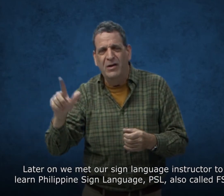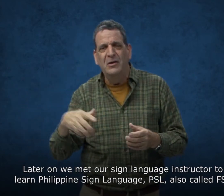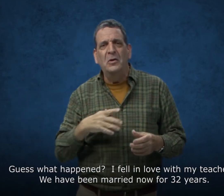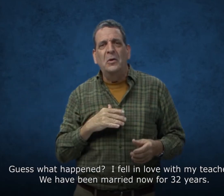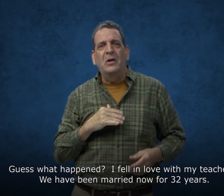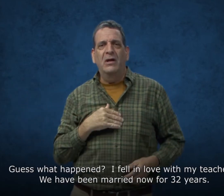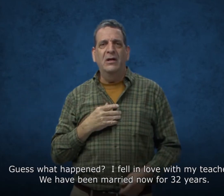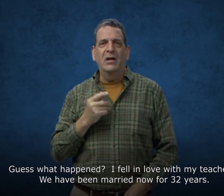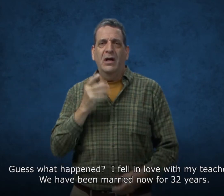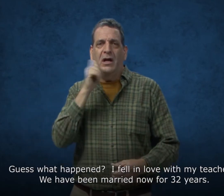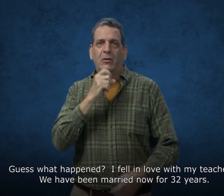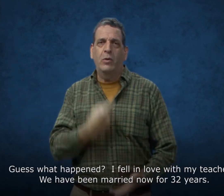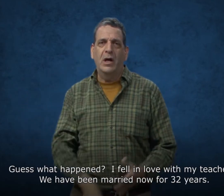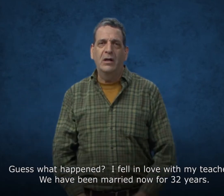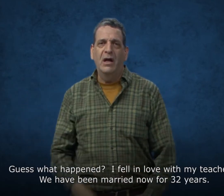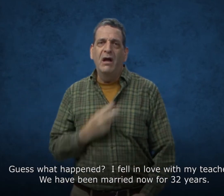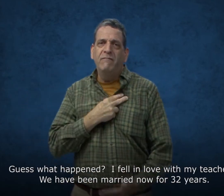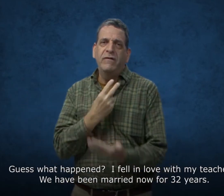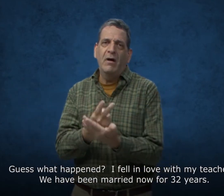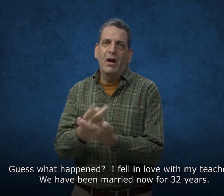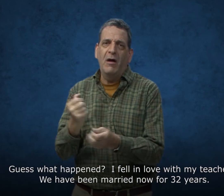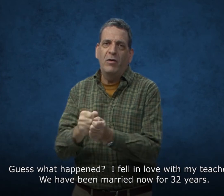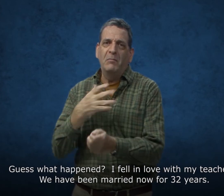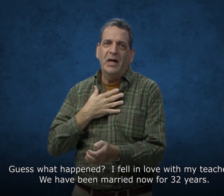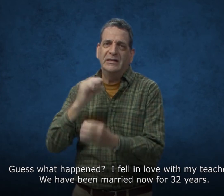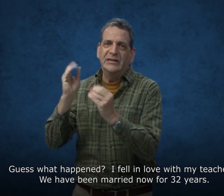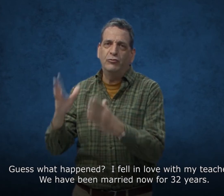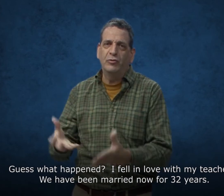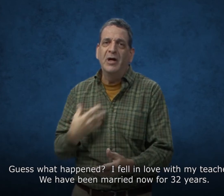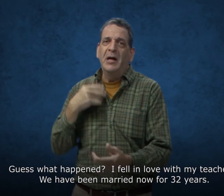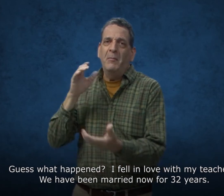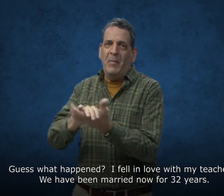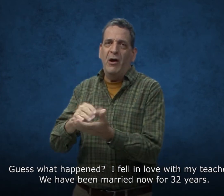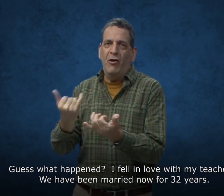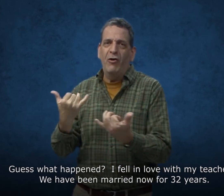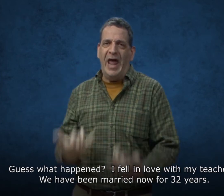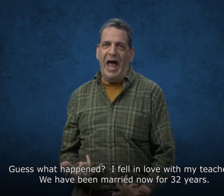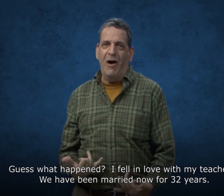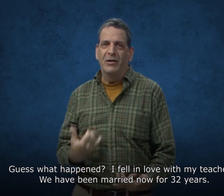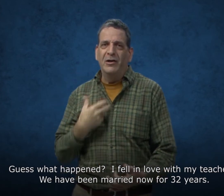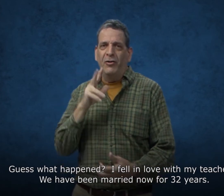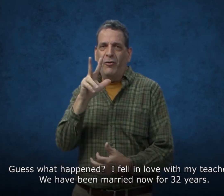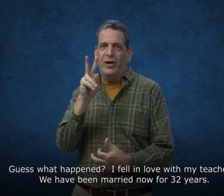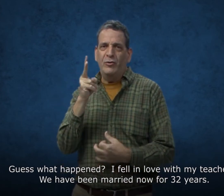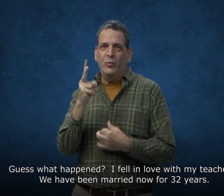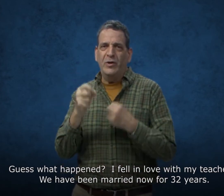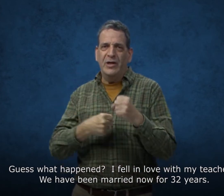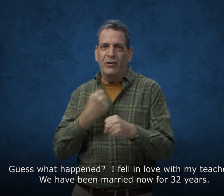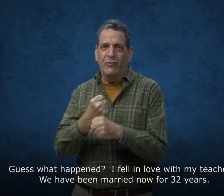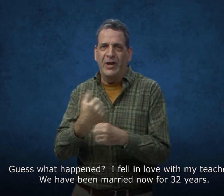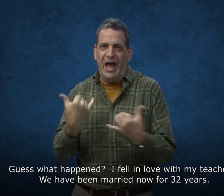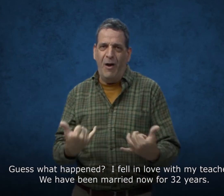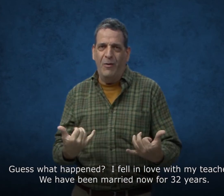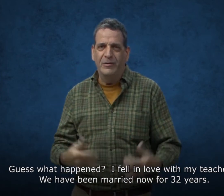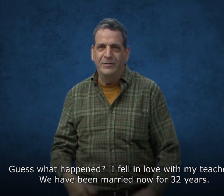FSL. And guess what happened? I fell in love with my teacher. We've been married now for